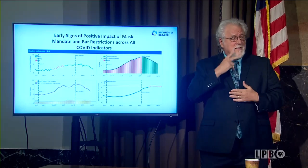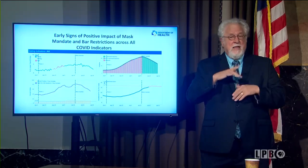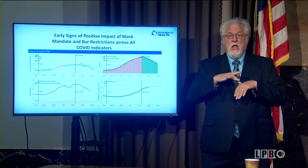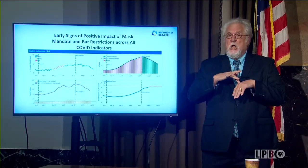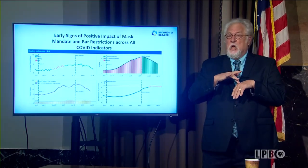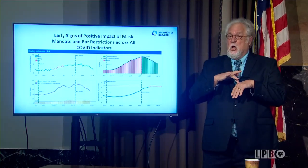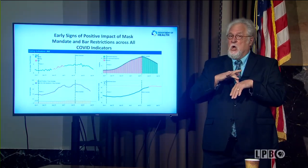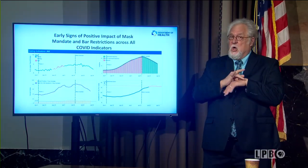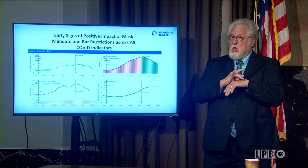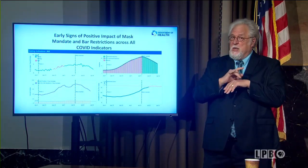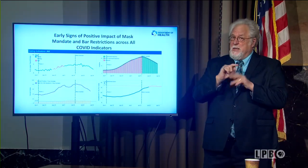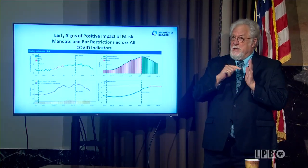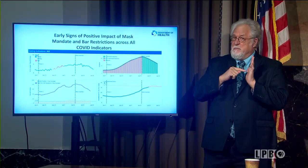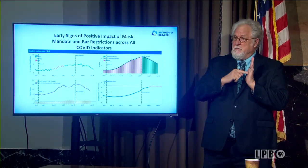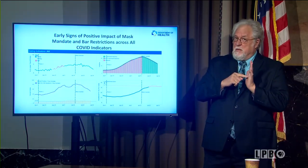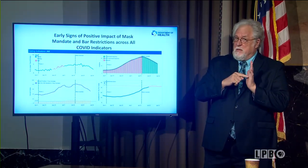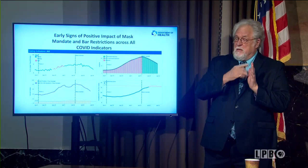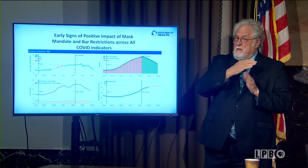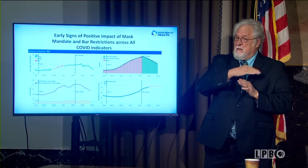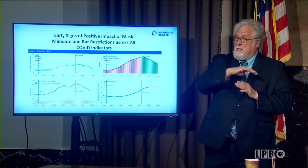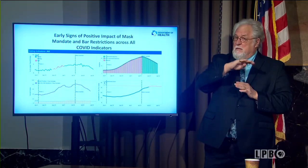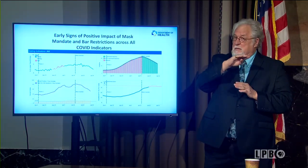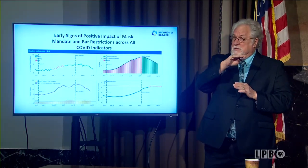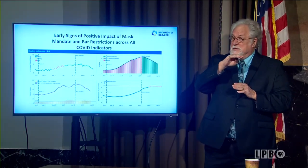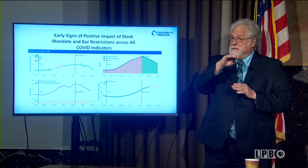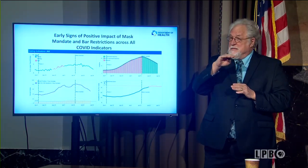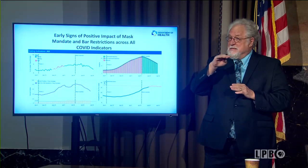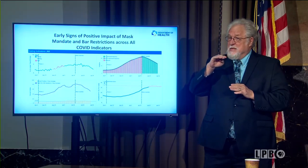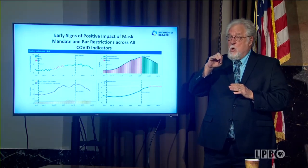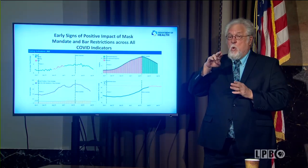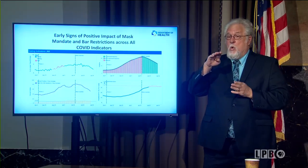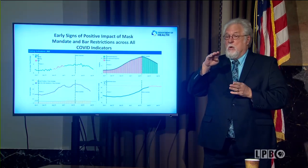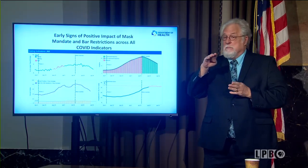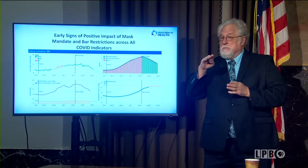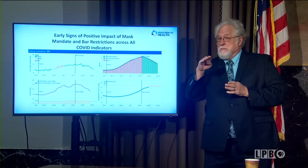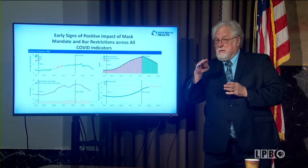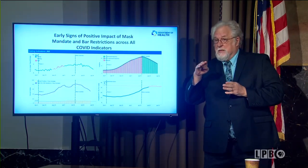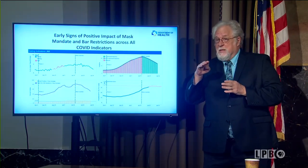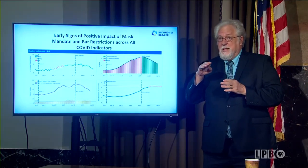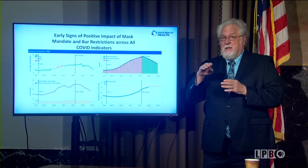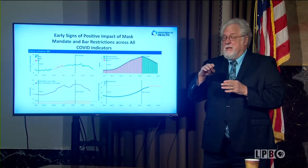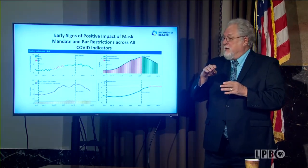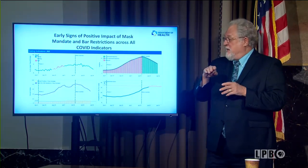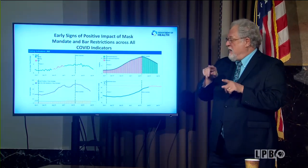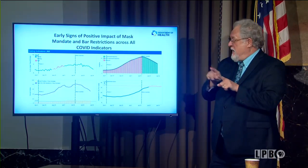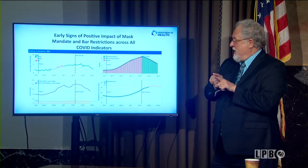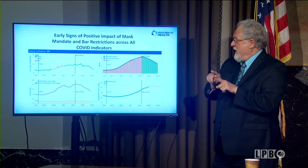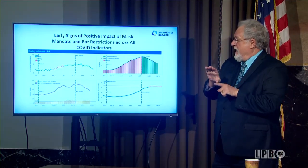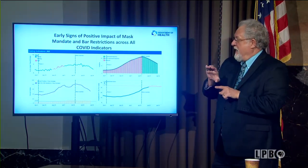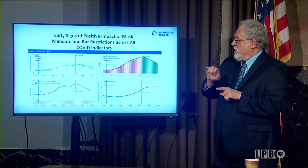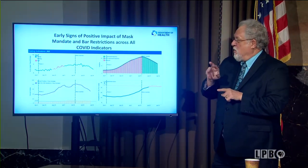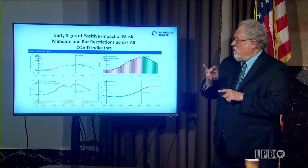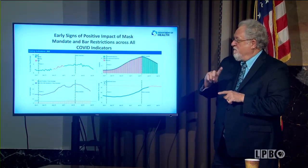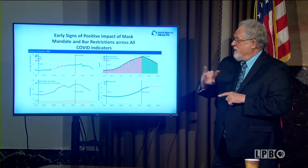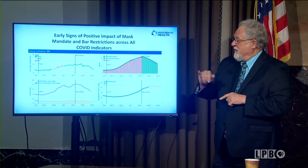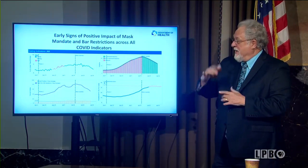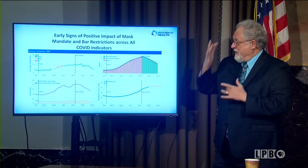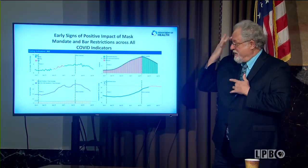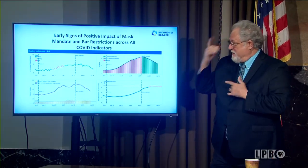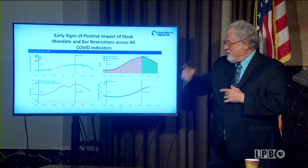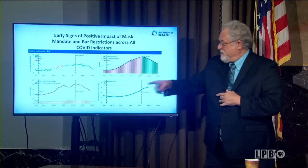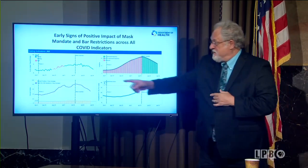early signs of plateauing or decreases in key things like COVID-like illness. That's people with